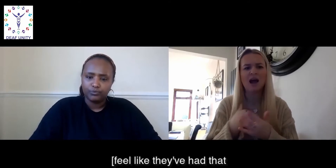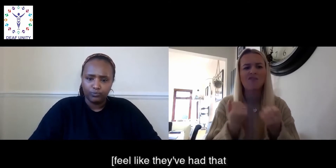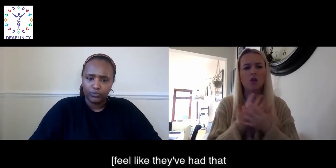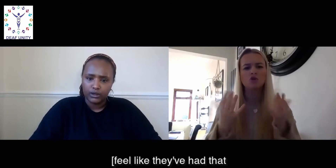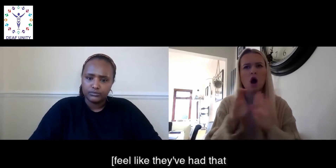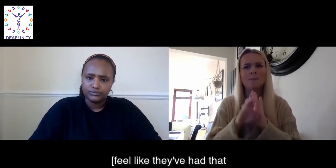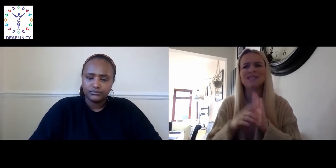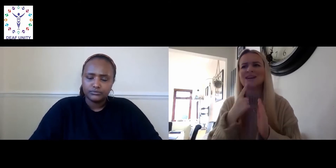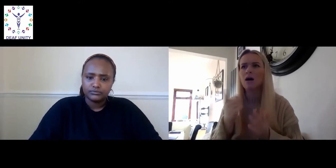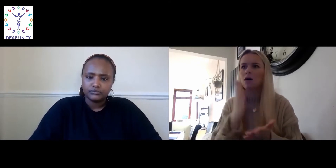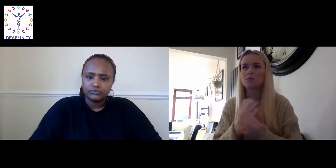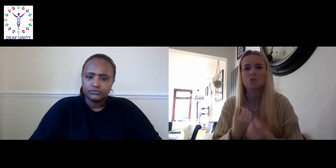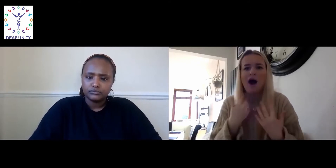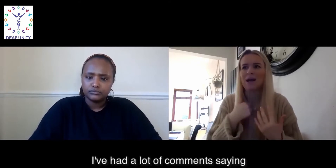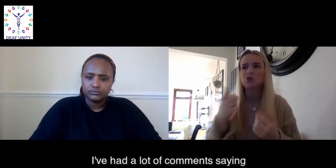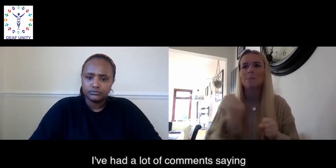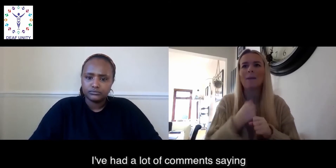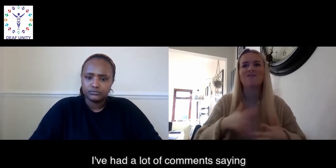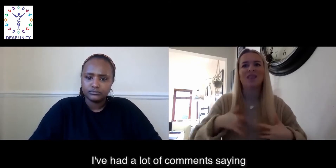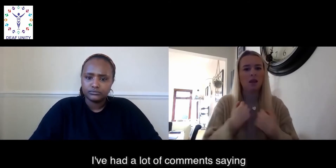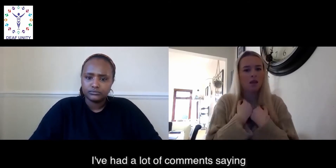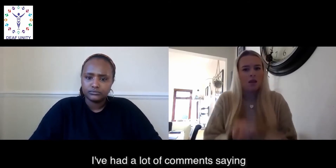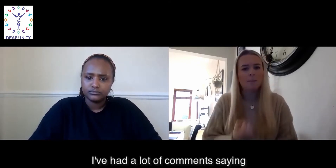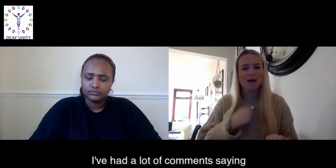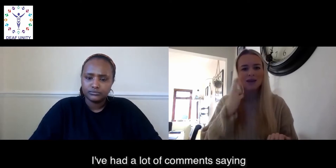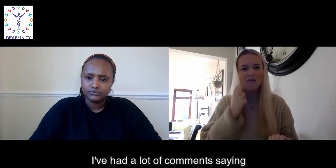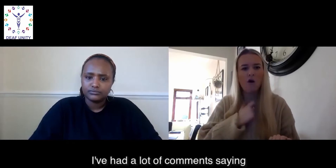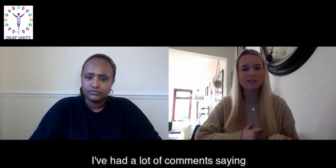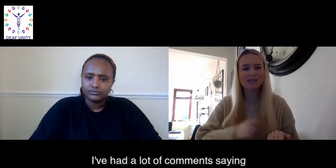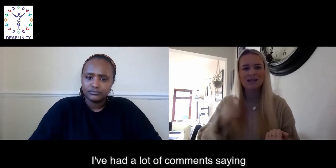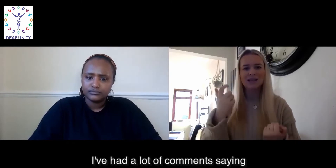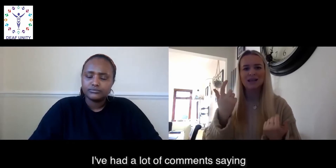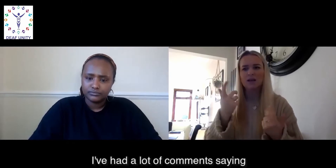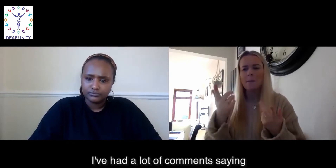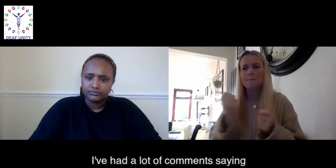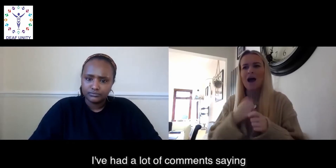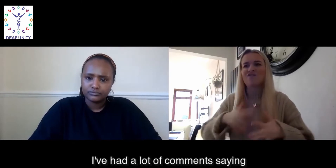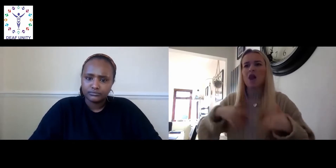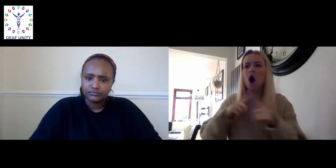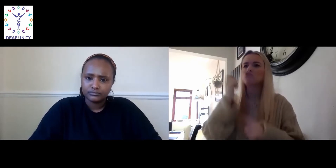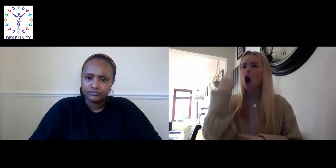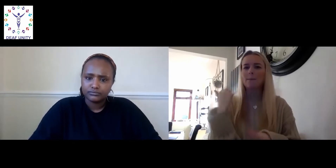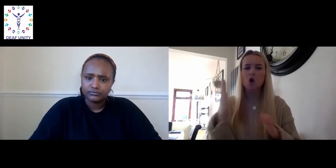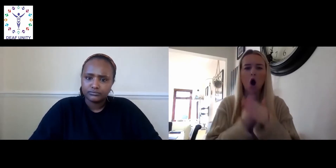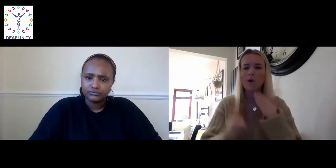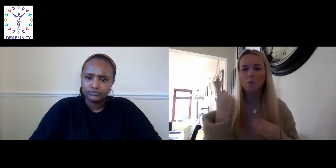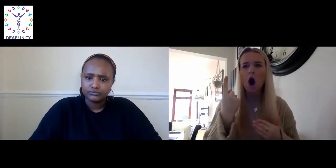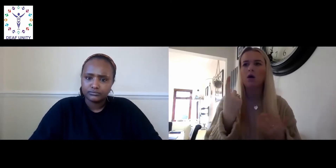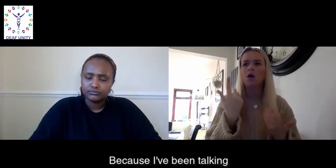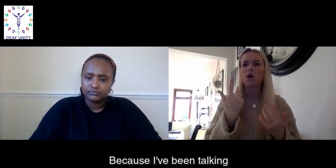out there or exposure? Definitely. I've had a lot of comments saying they've really felt like empowered about their deaf